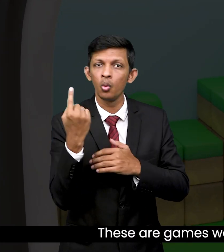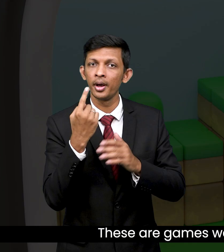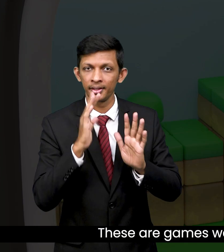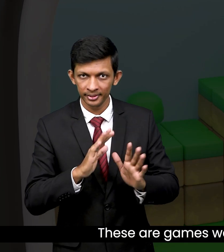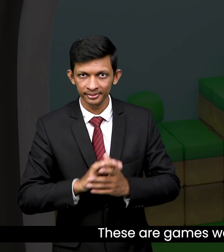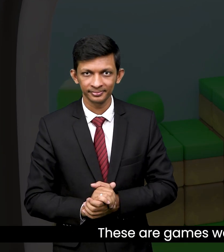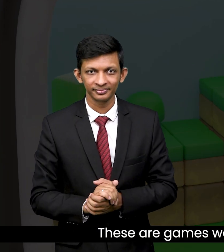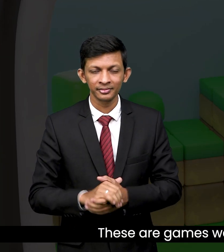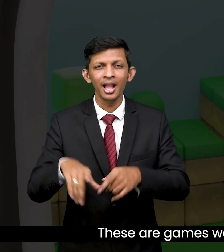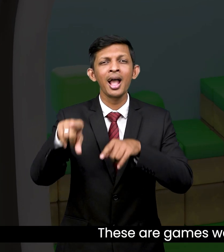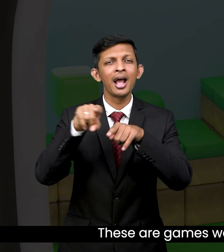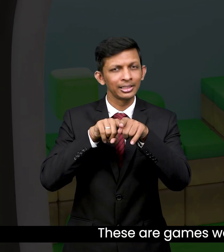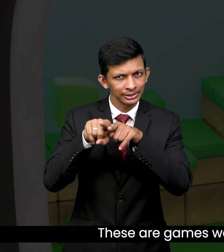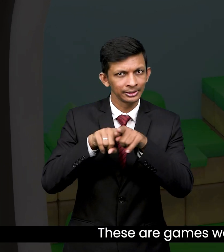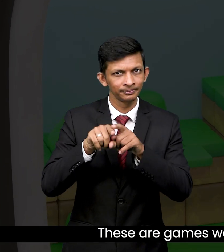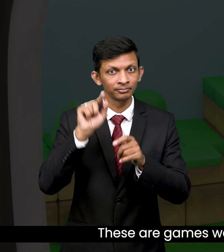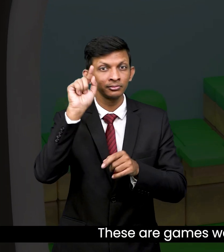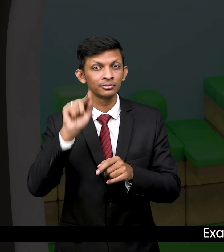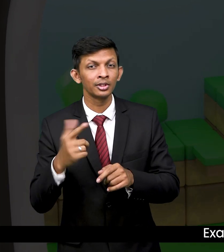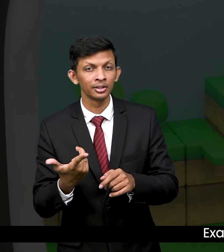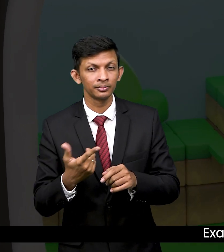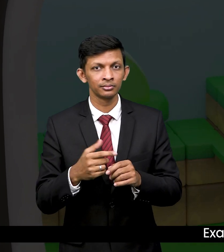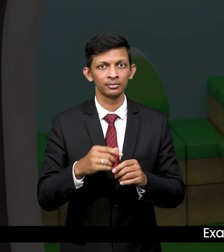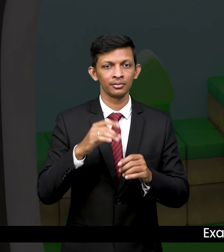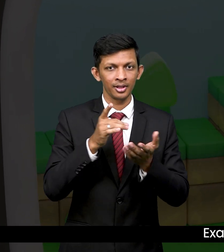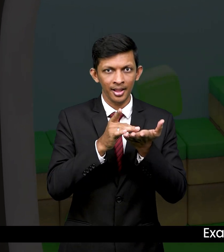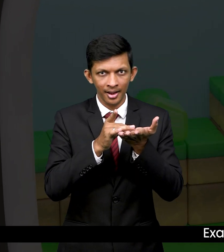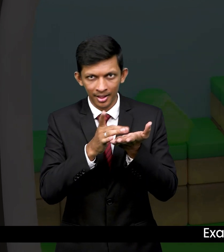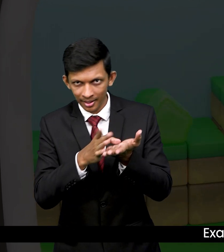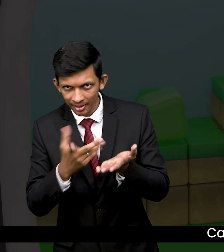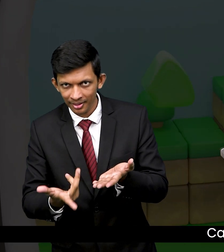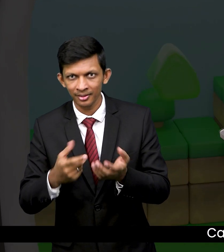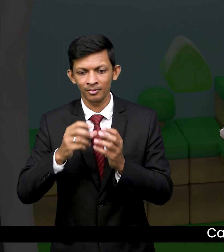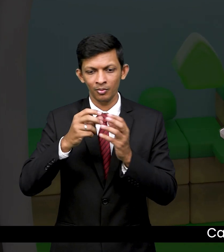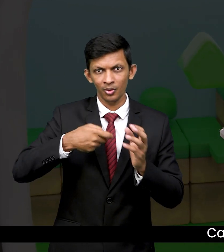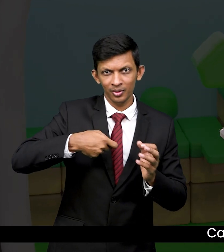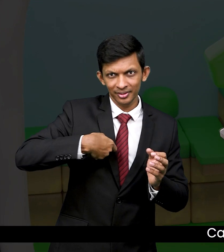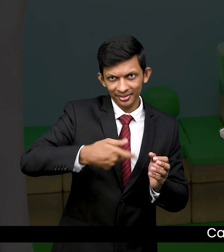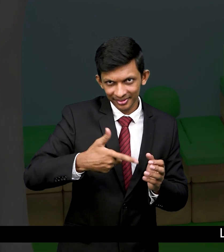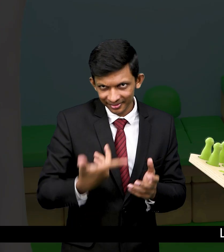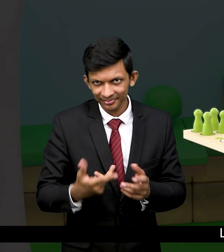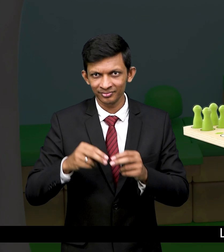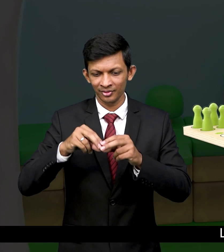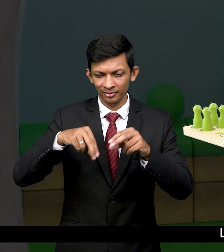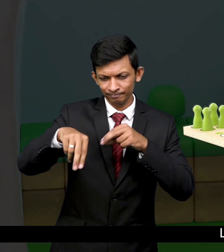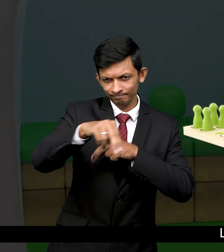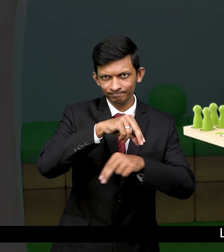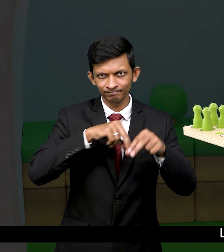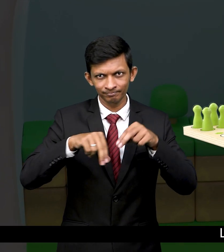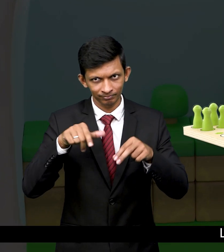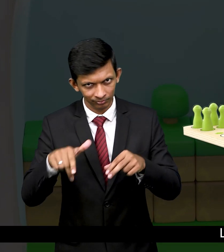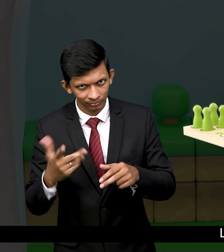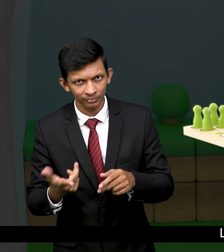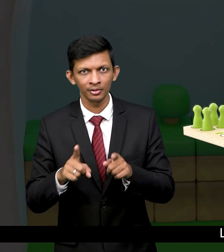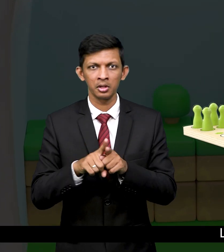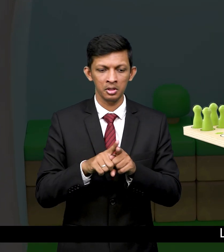These are games we play inside the house. Examples: caroms, ludo,